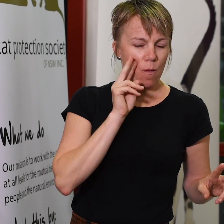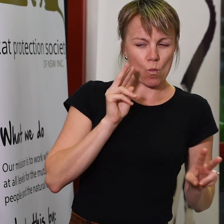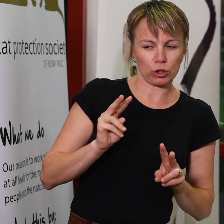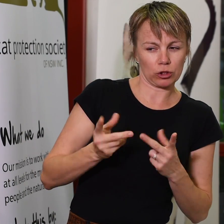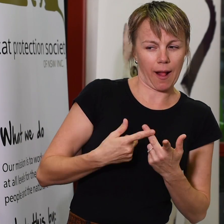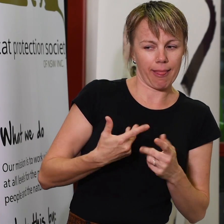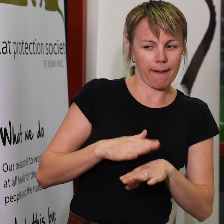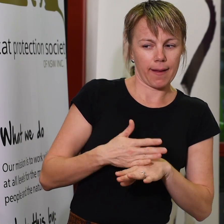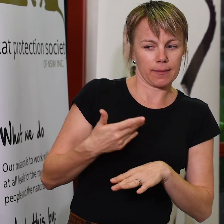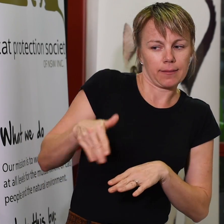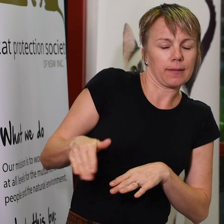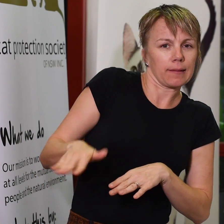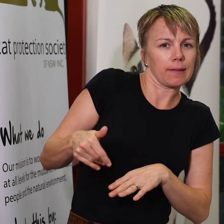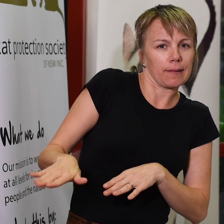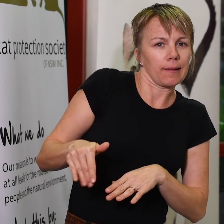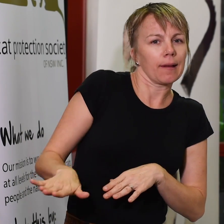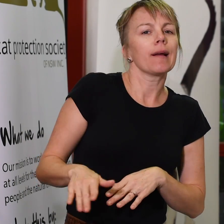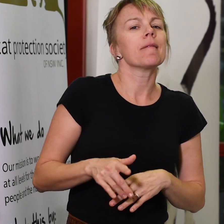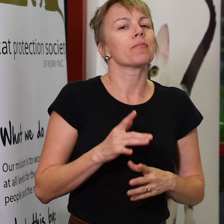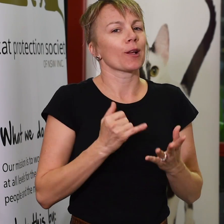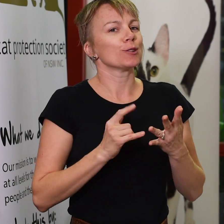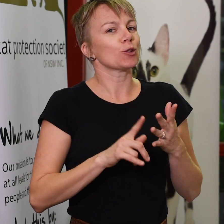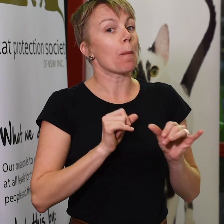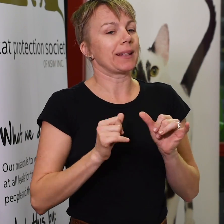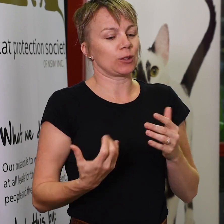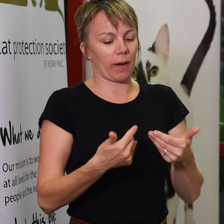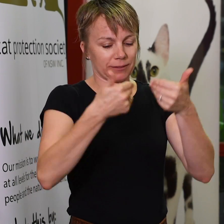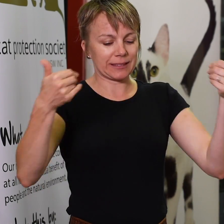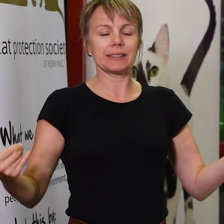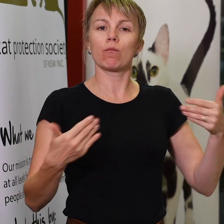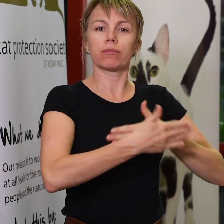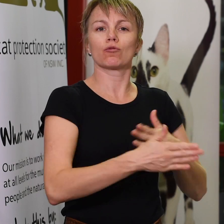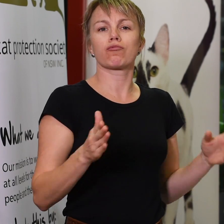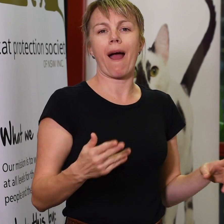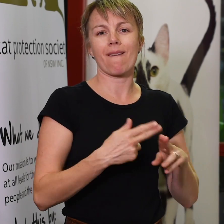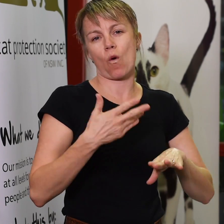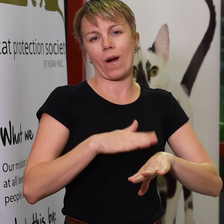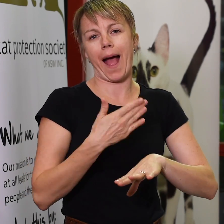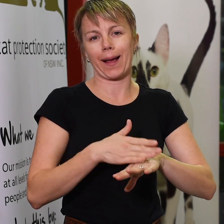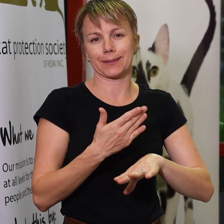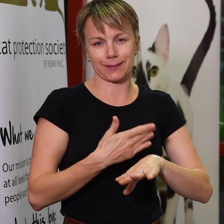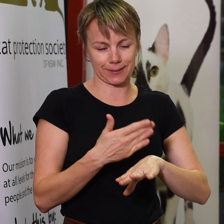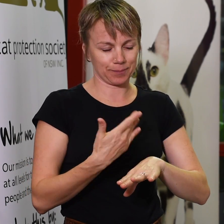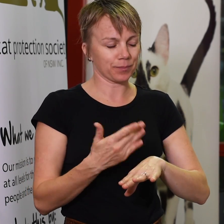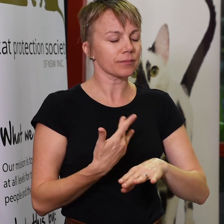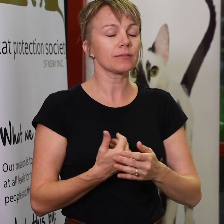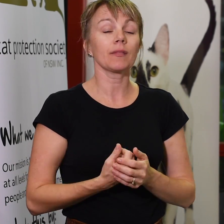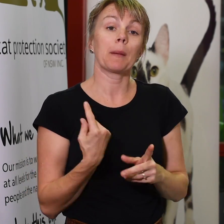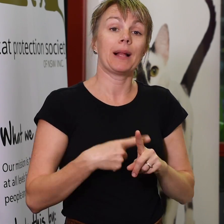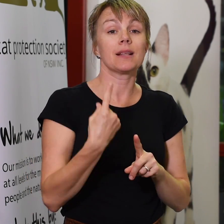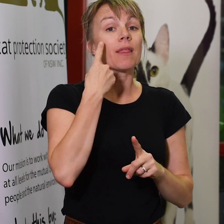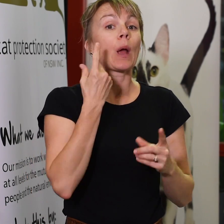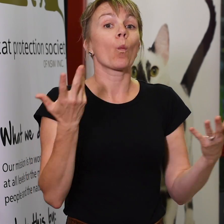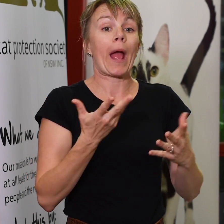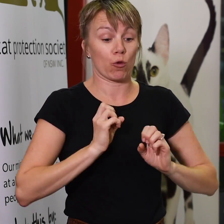them. So imagine when you're in the toilet, you don't really want someone watching you. So that's another thing to think of, and where the litter tray is